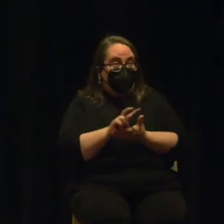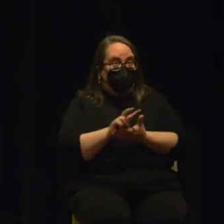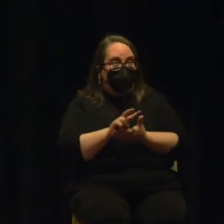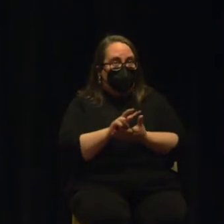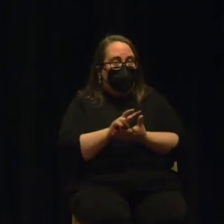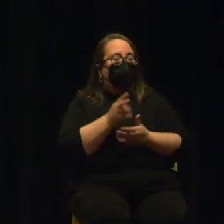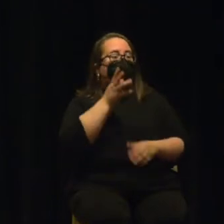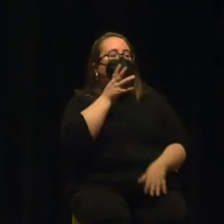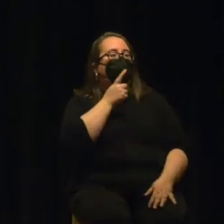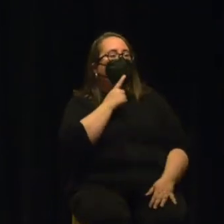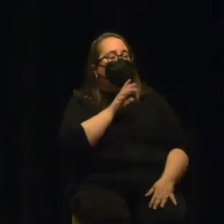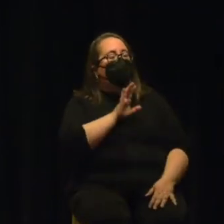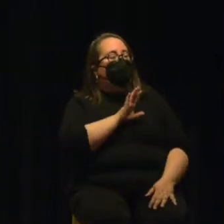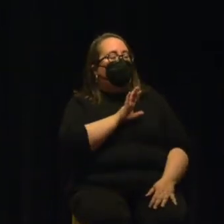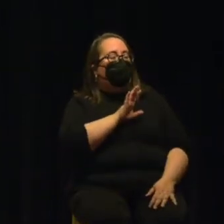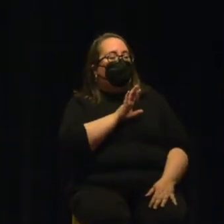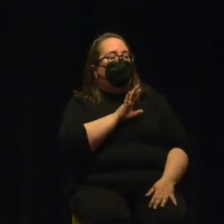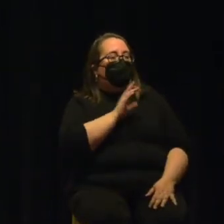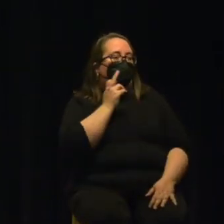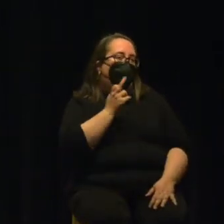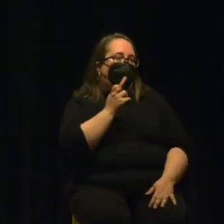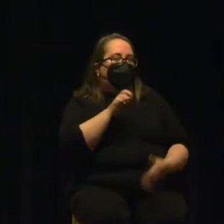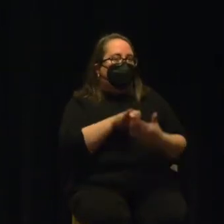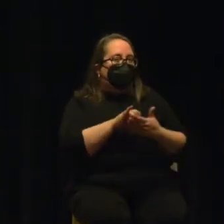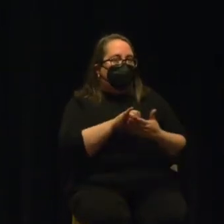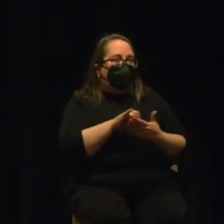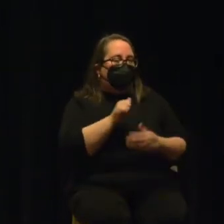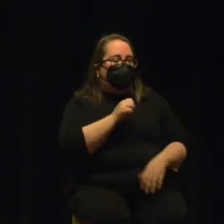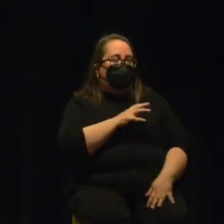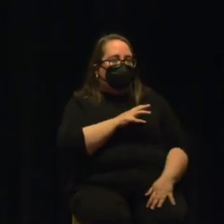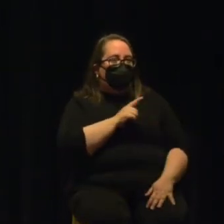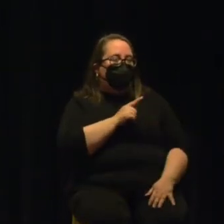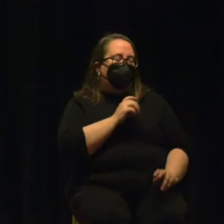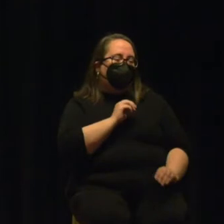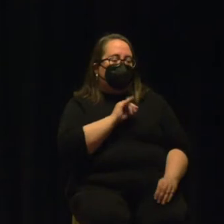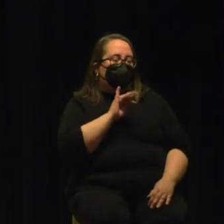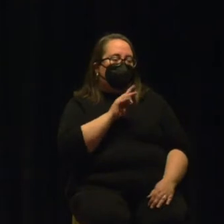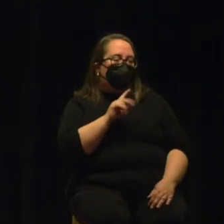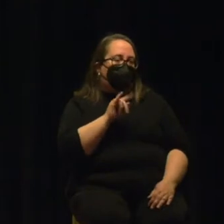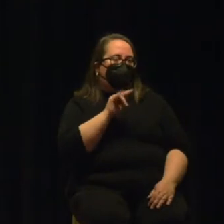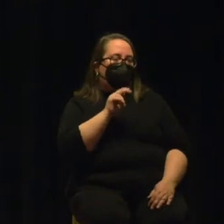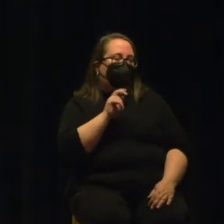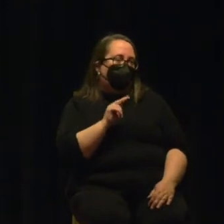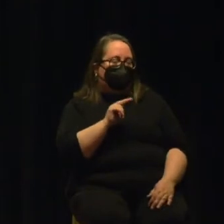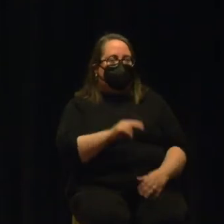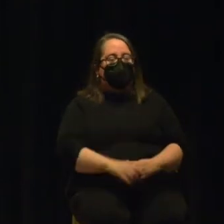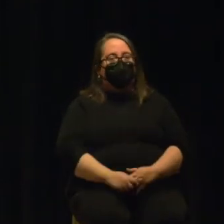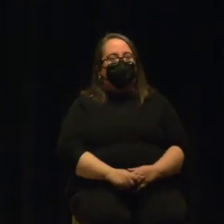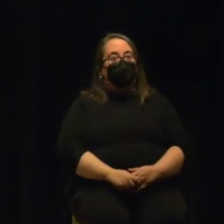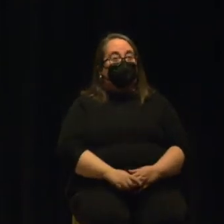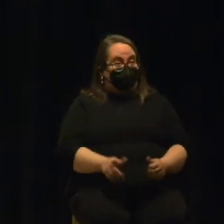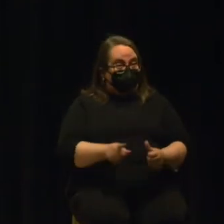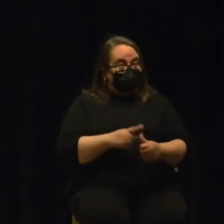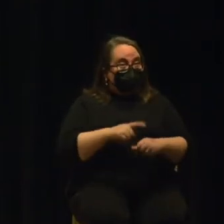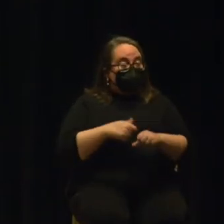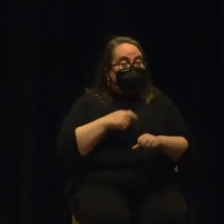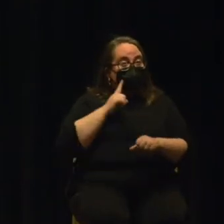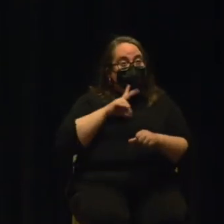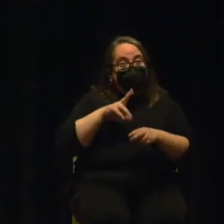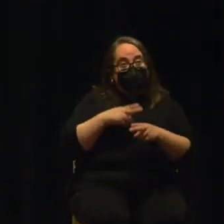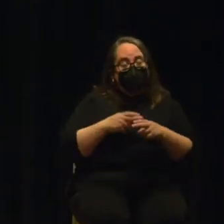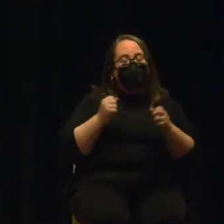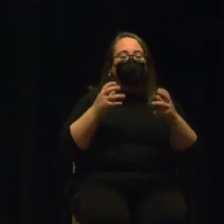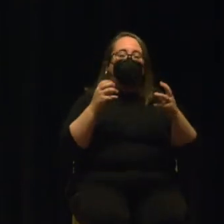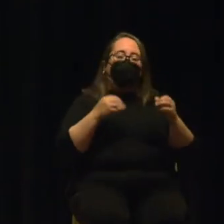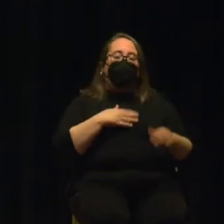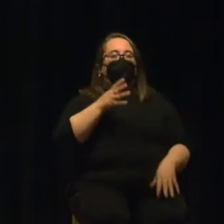say, F that dude, he's no Jack Johnson. That's the first time I ever heard Jack Johnson was. And so